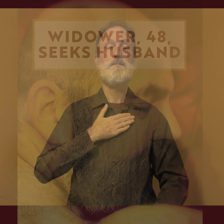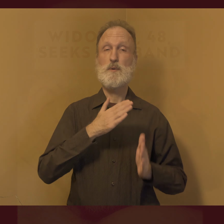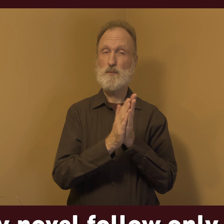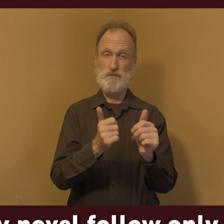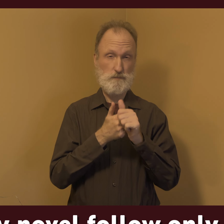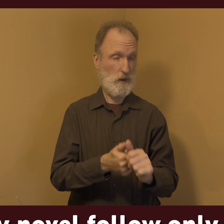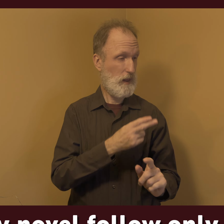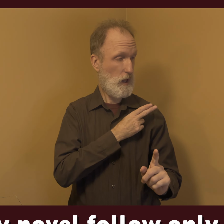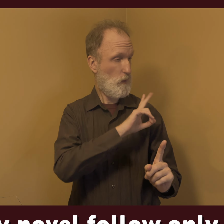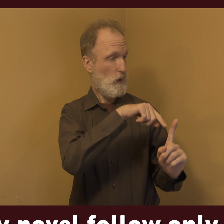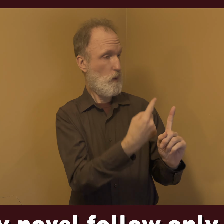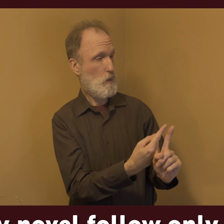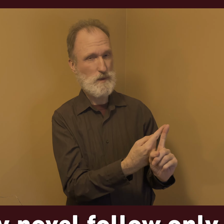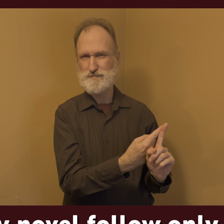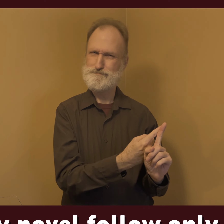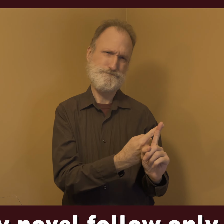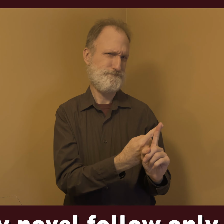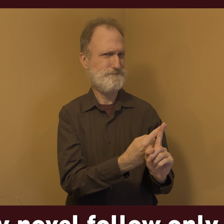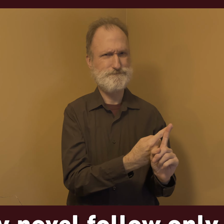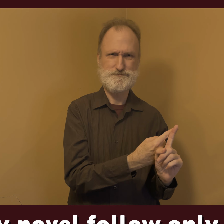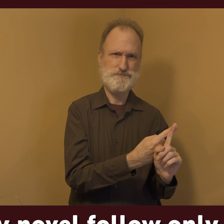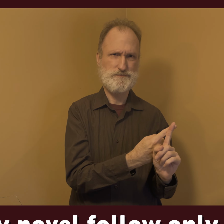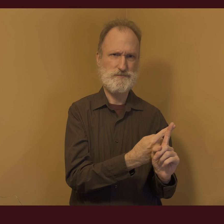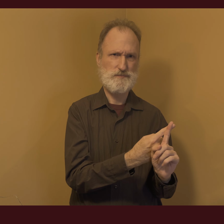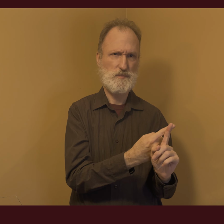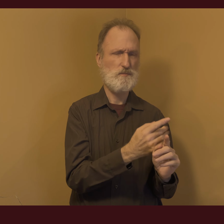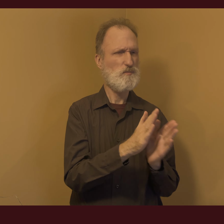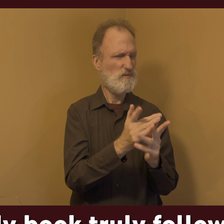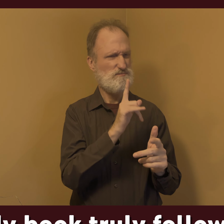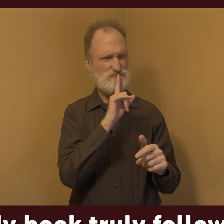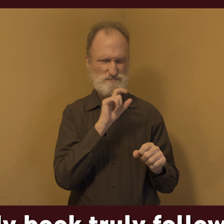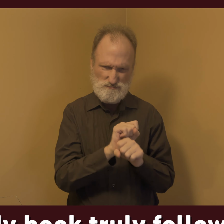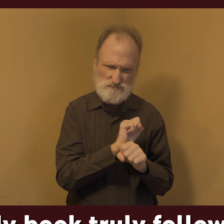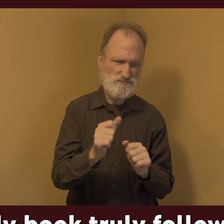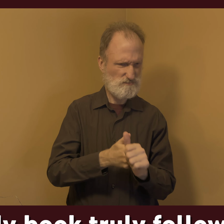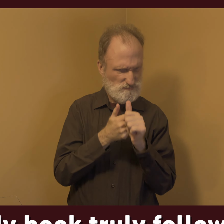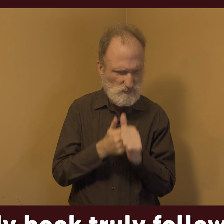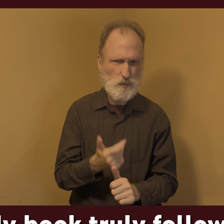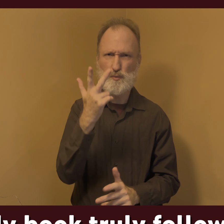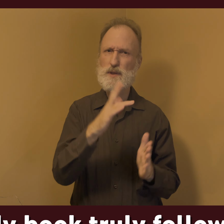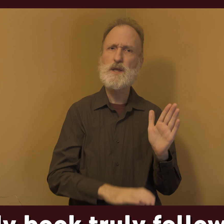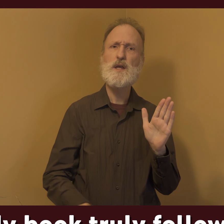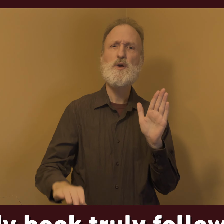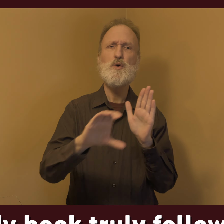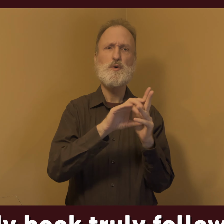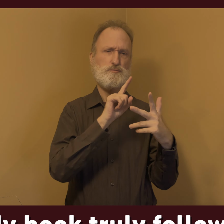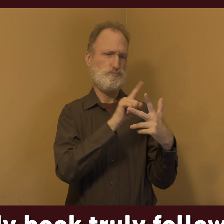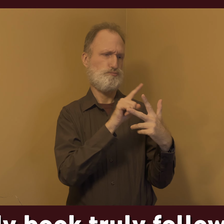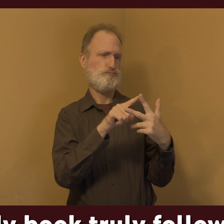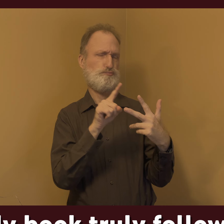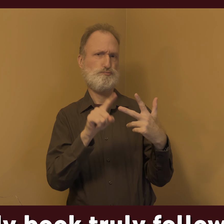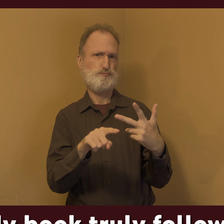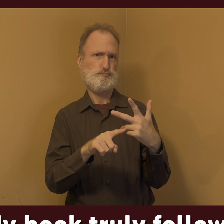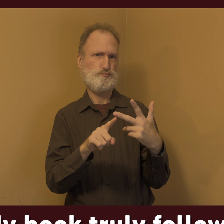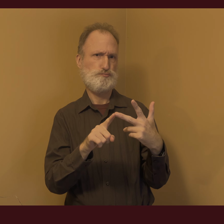Does my novel follow only Howie? Oh no. My book truly follows three characters.